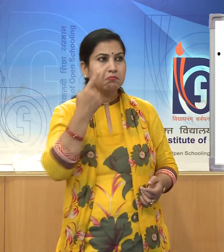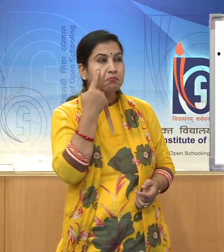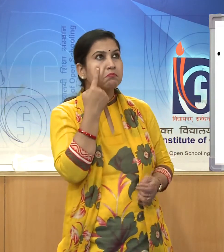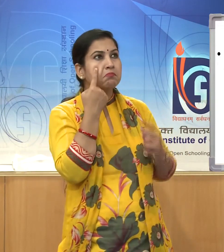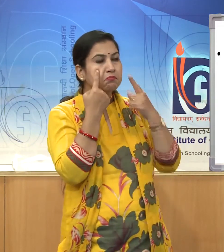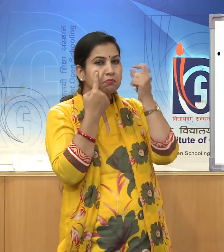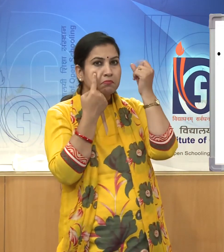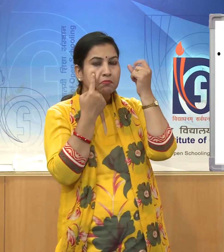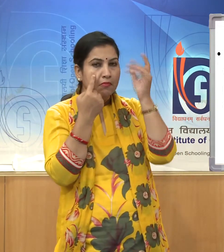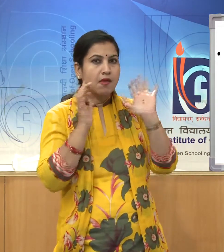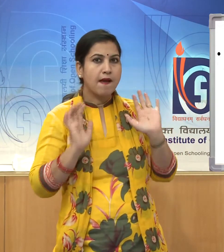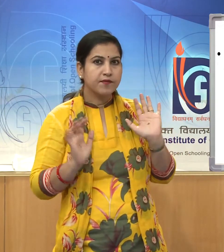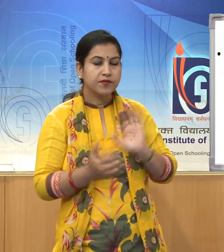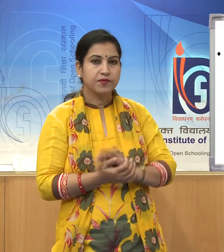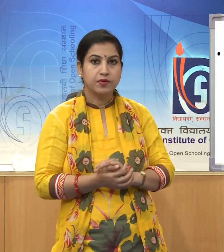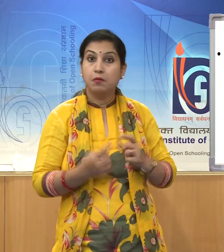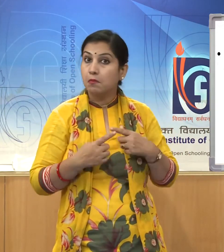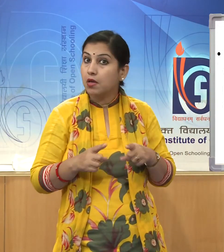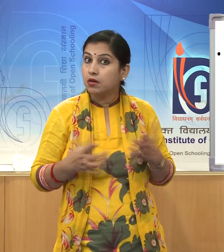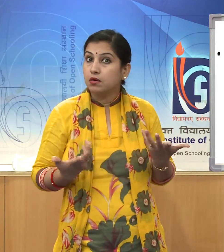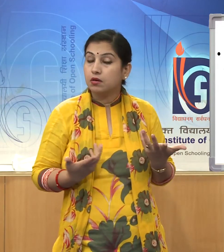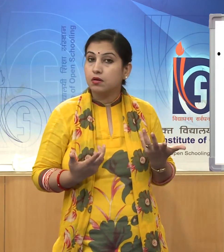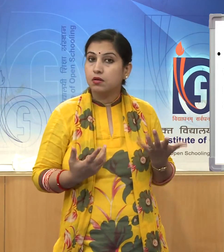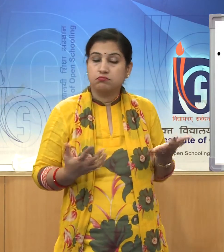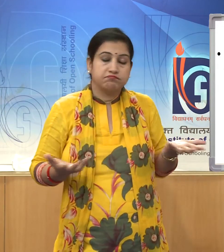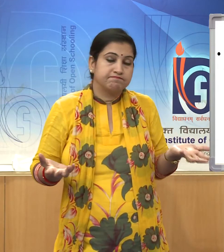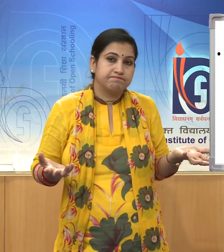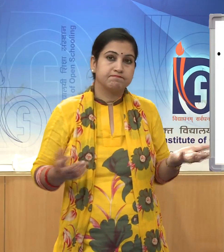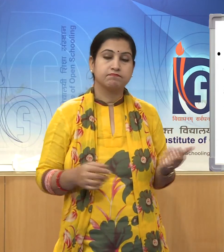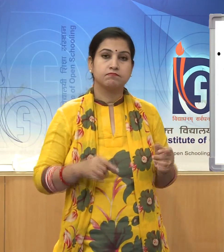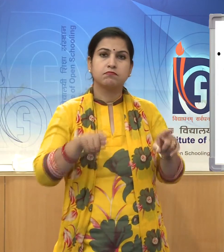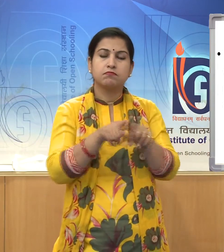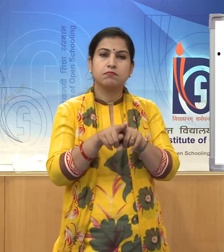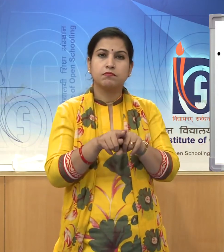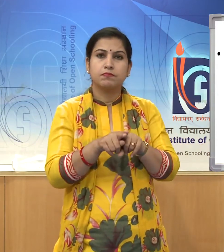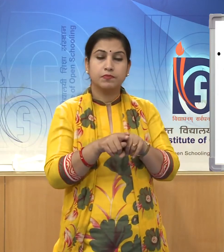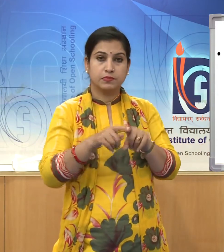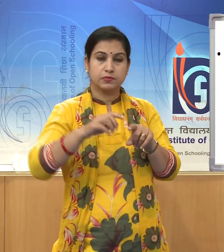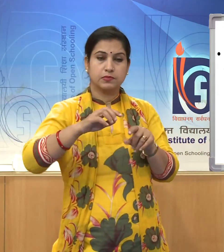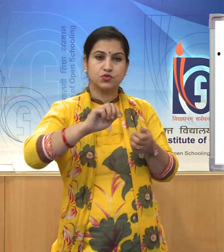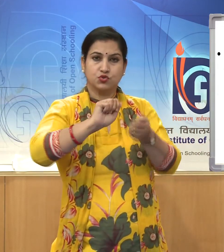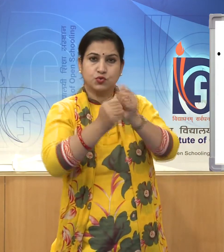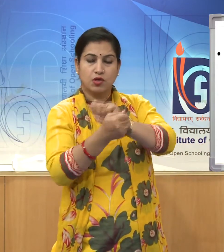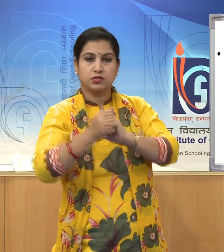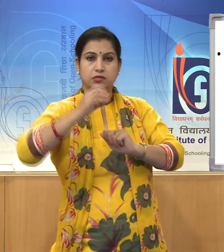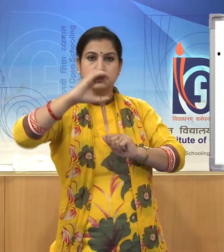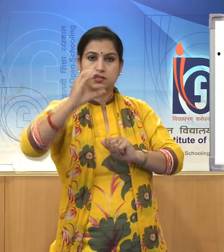recognizable, but broken down into cube-like